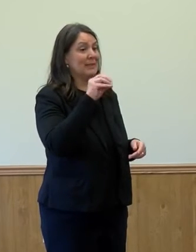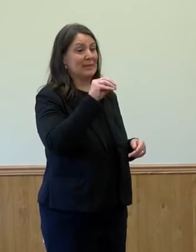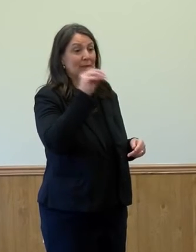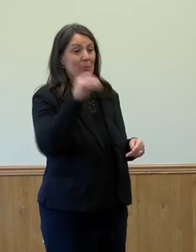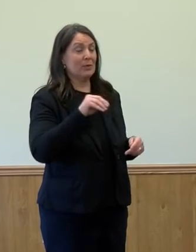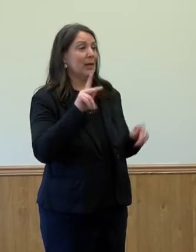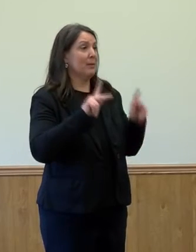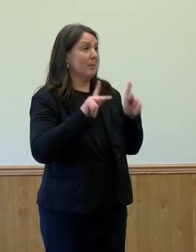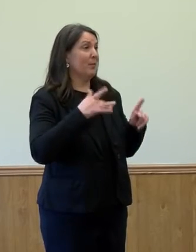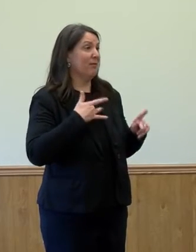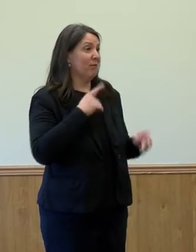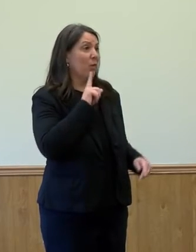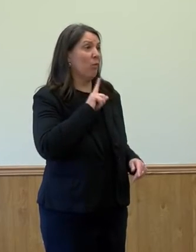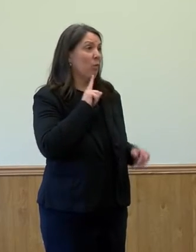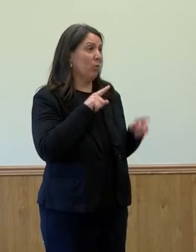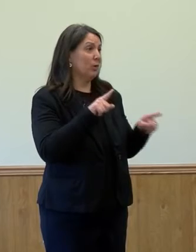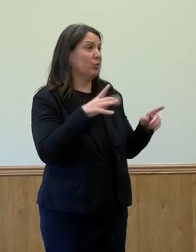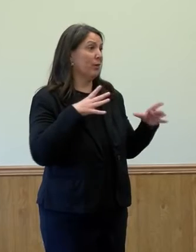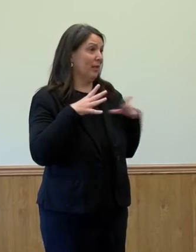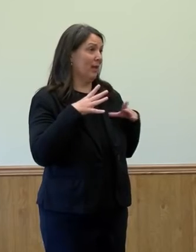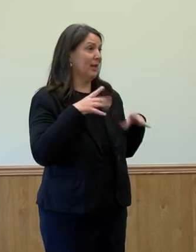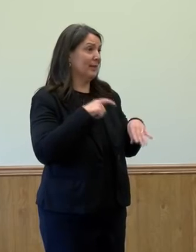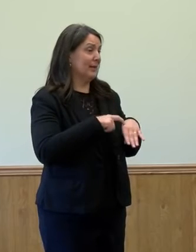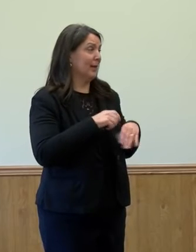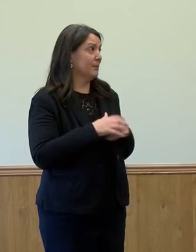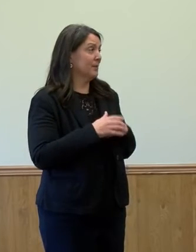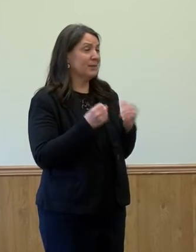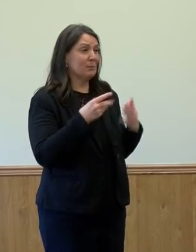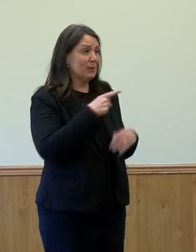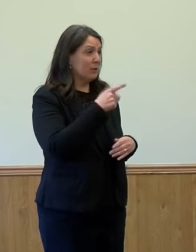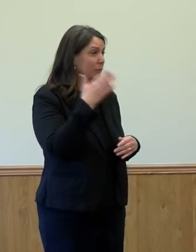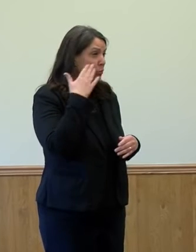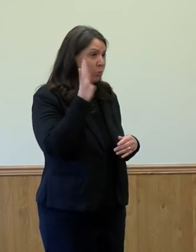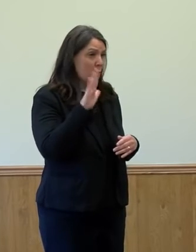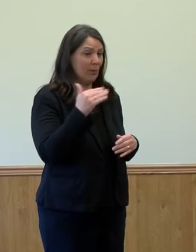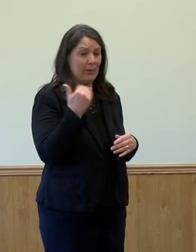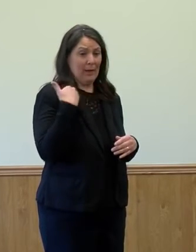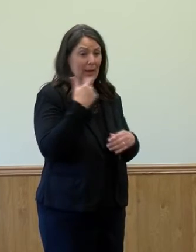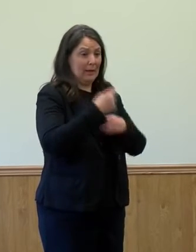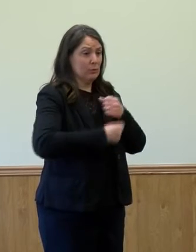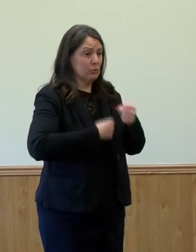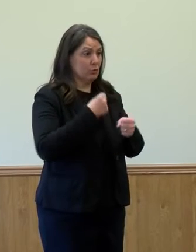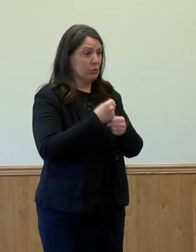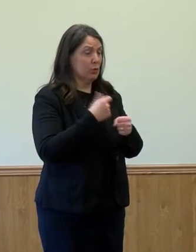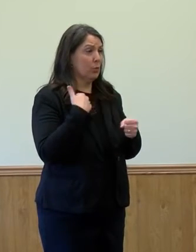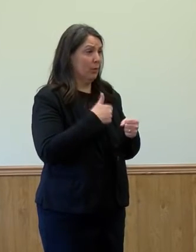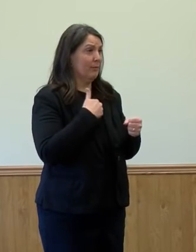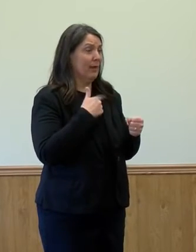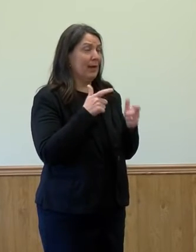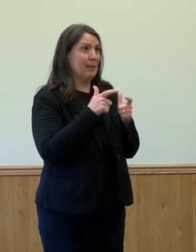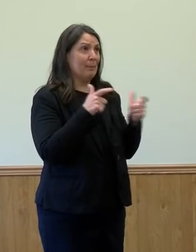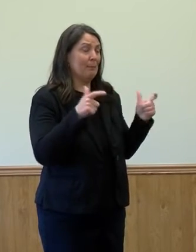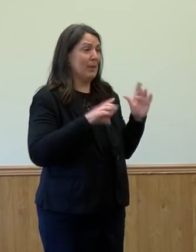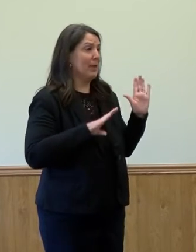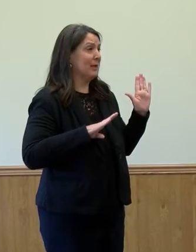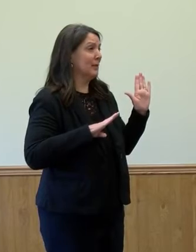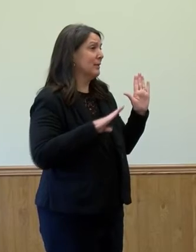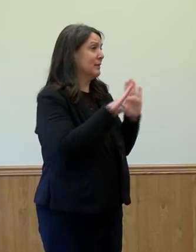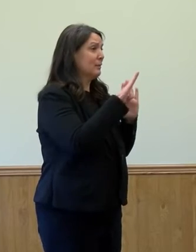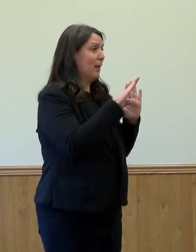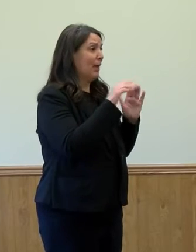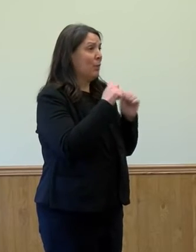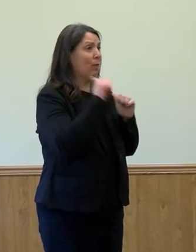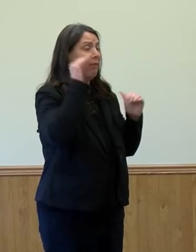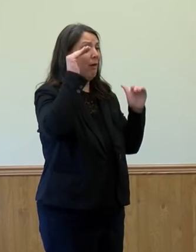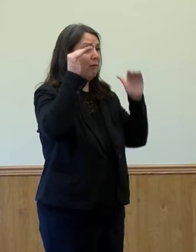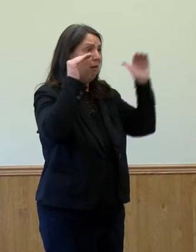lonely during the holidays. Many people don't realize in the last year we've had a significant spike among adults. We